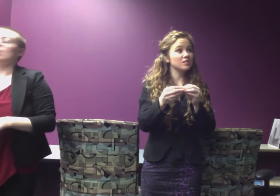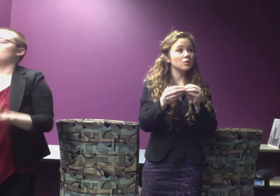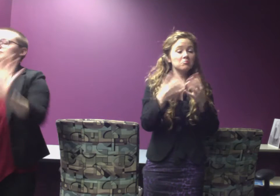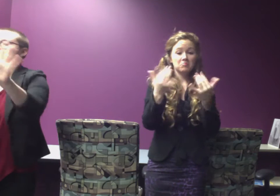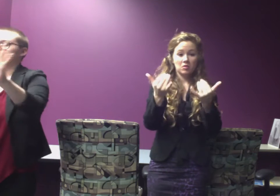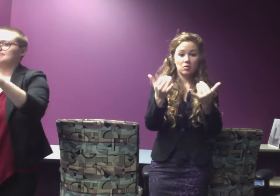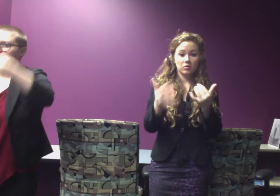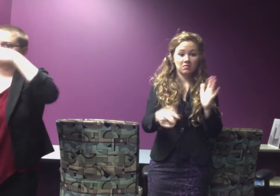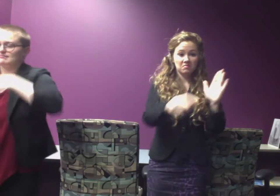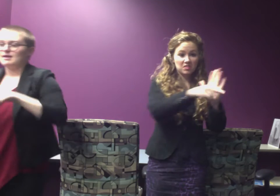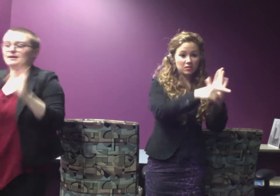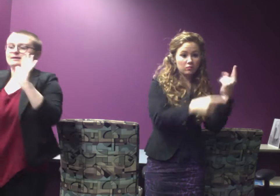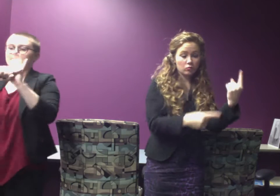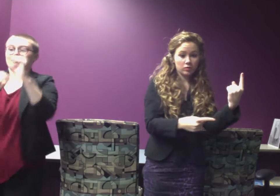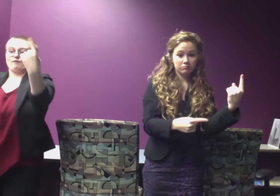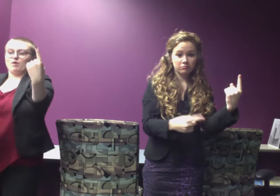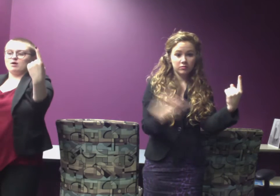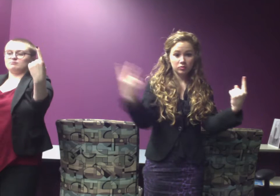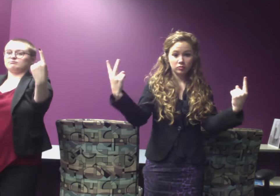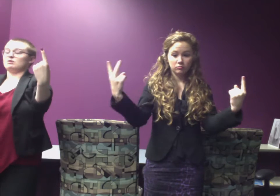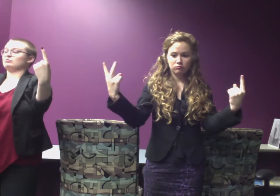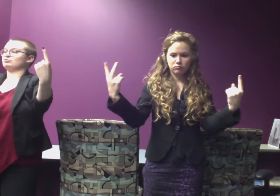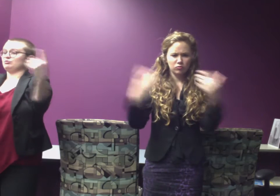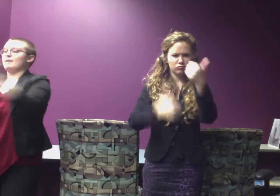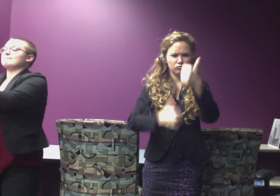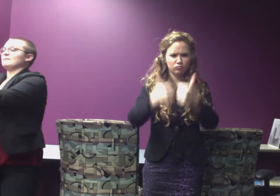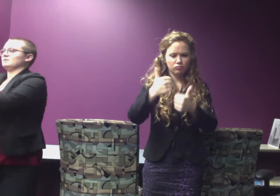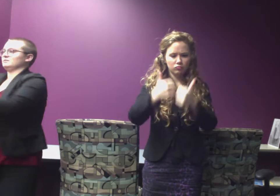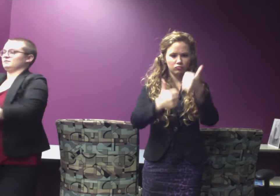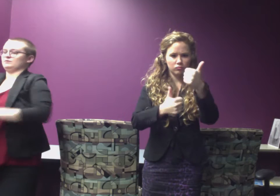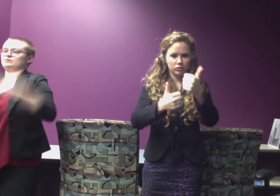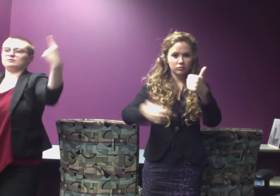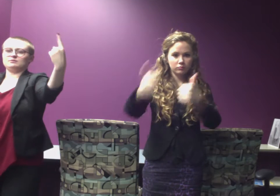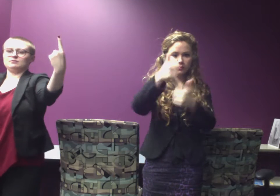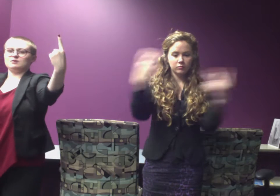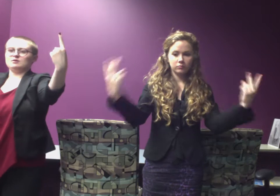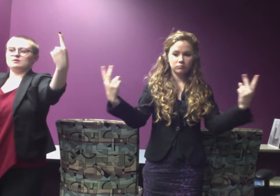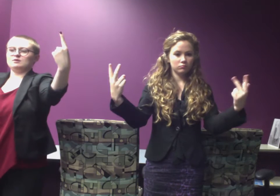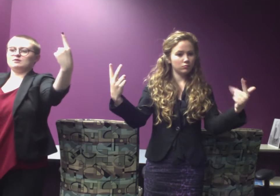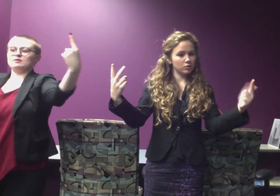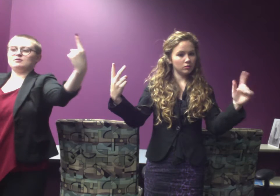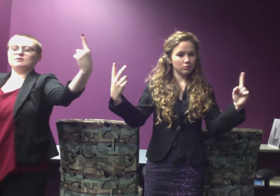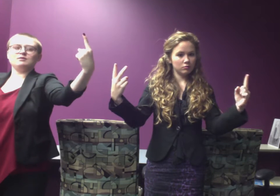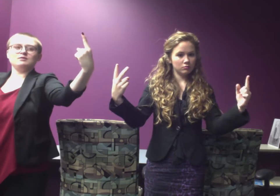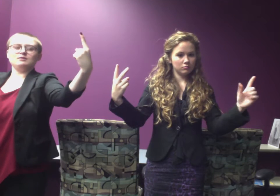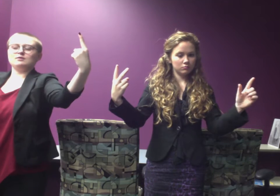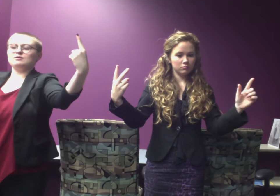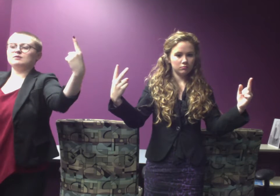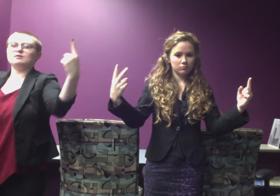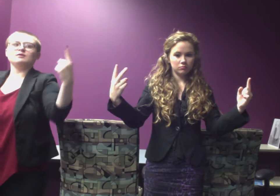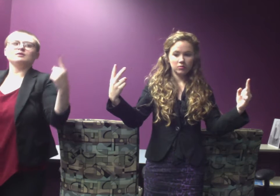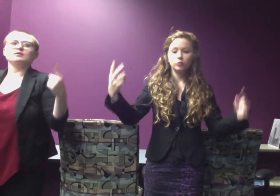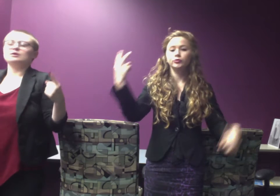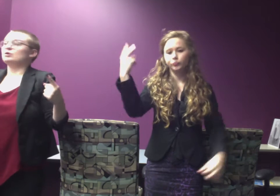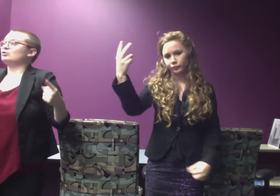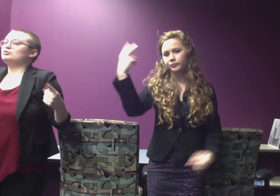Would anyone like to guess which is larger there? 2 is larger again. Do you know why it's larger? Can you get a feel